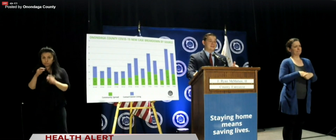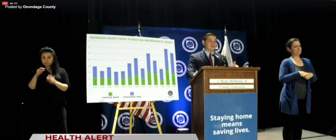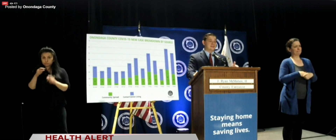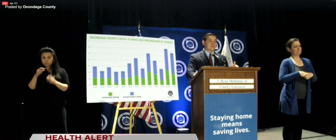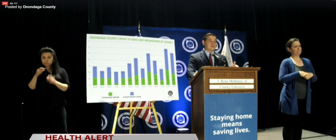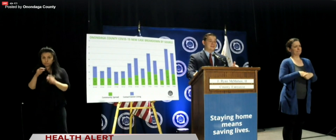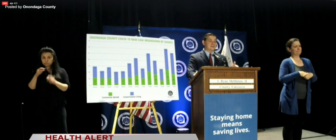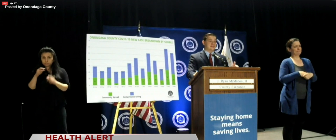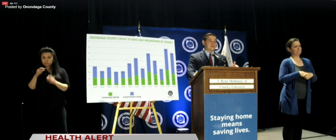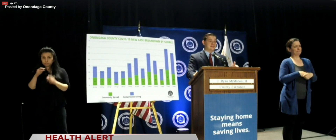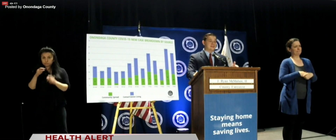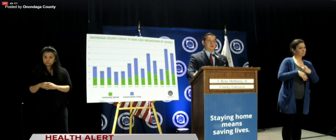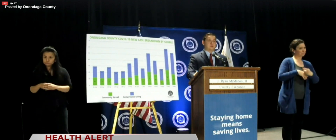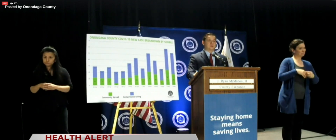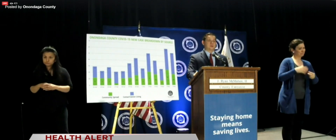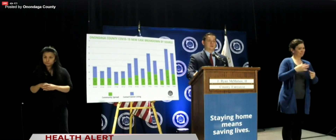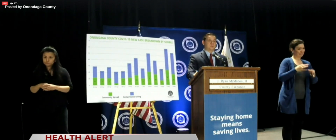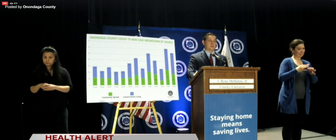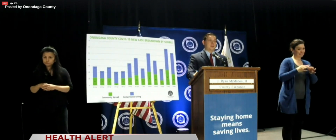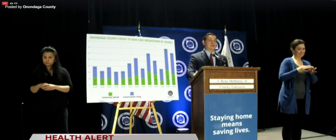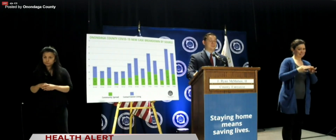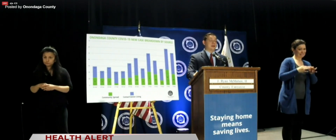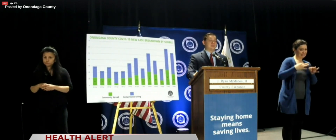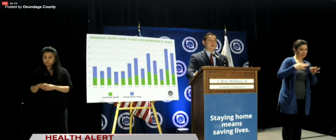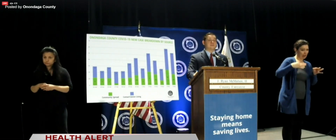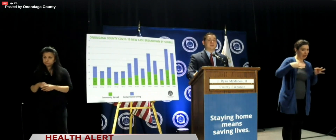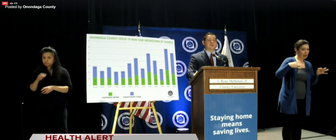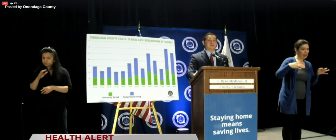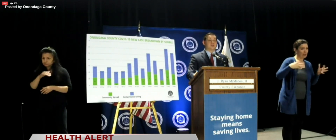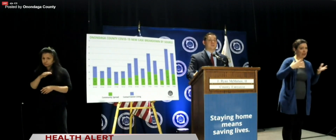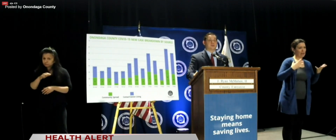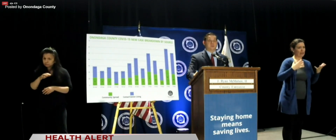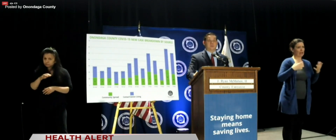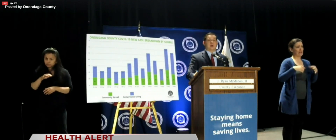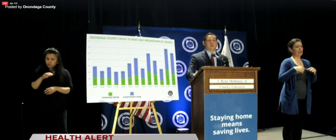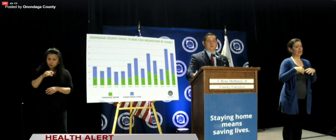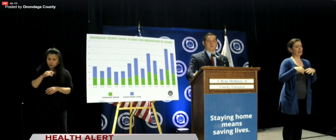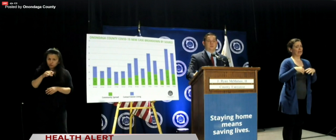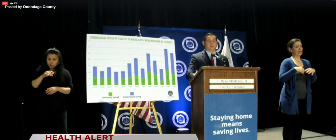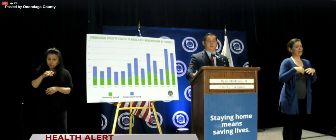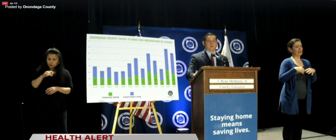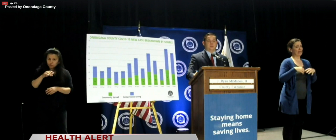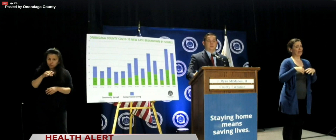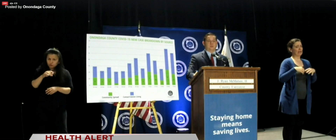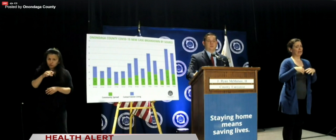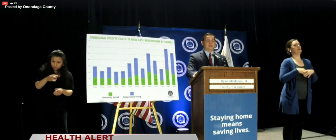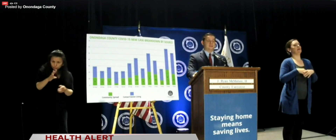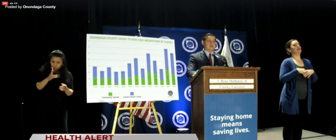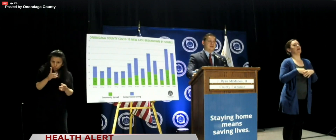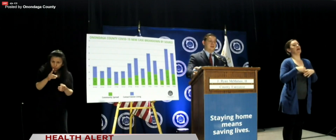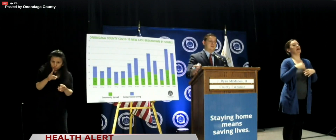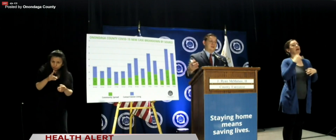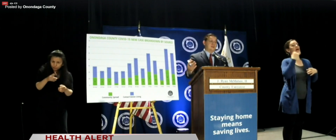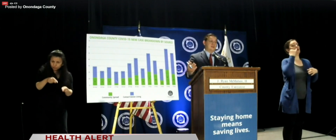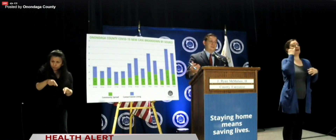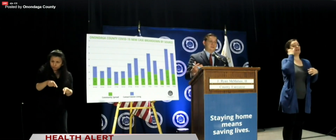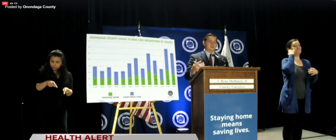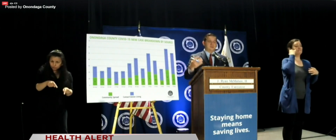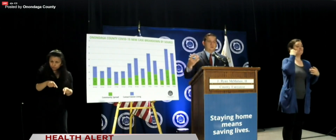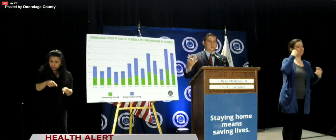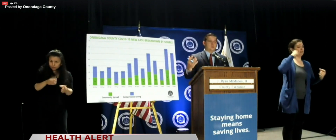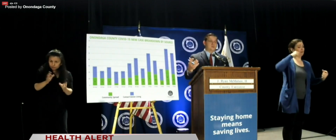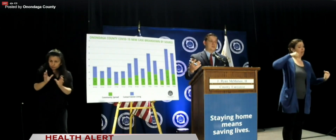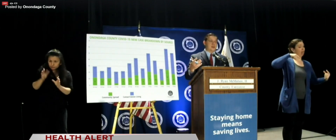never looked into it, but that's my assumption probably, right? And it's tough. I mean, the